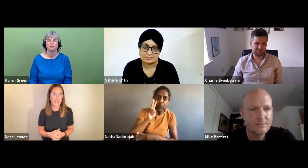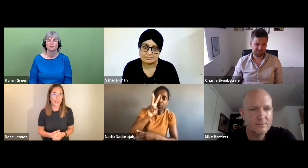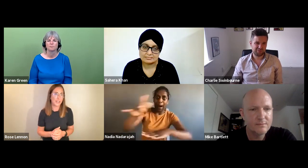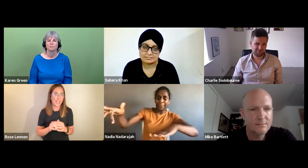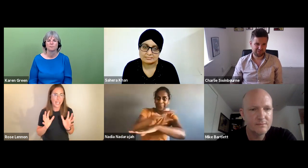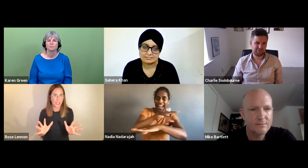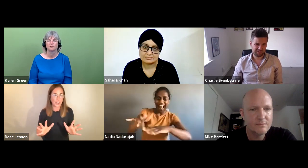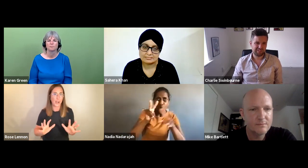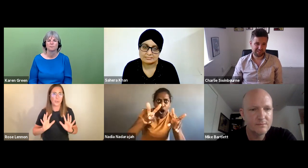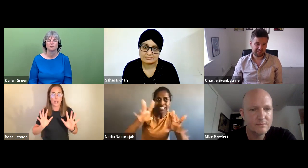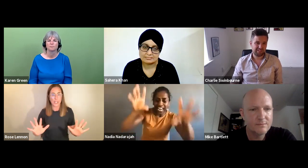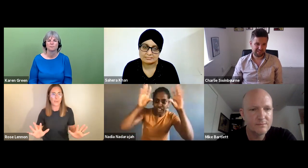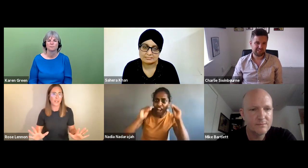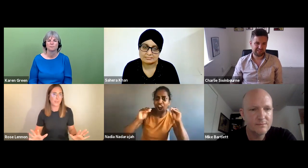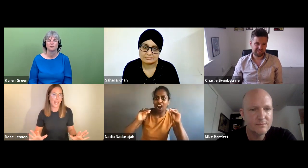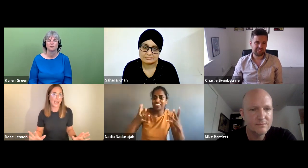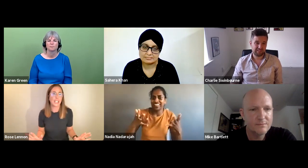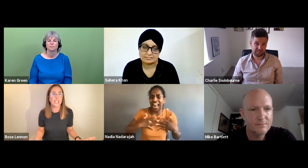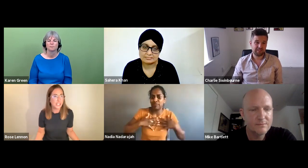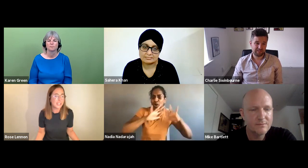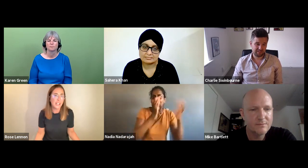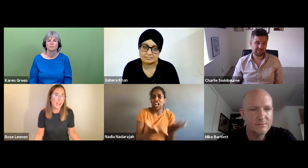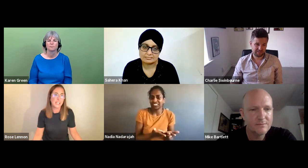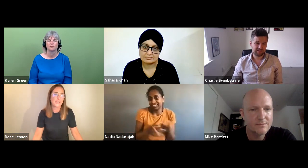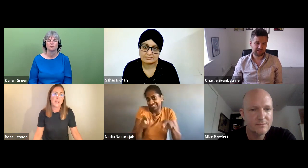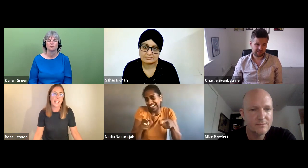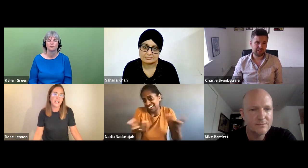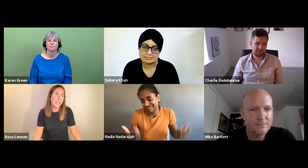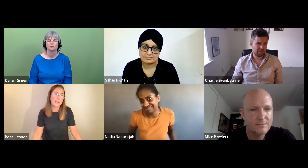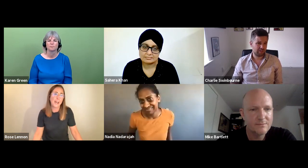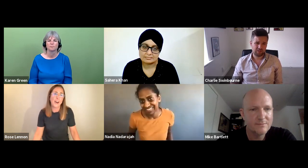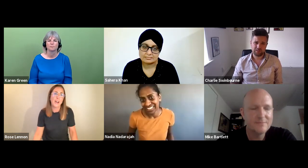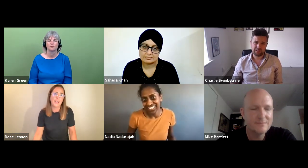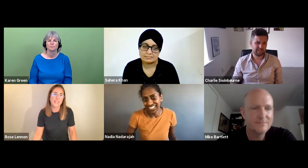BSL user, that show, going to watch a play and just learning from that, learning about our world.